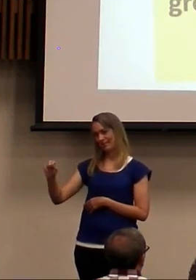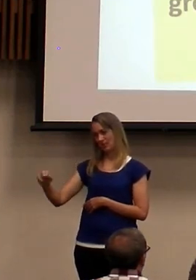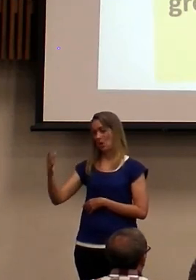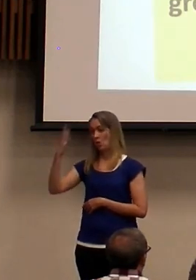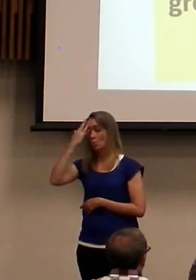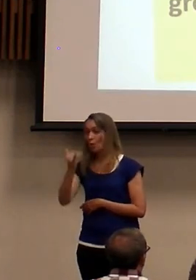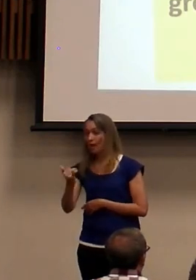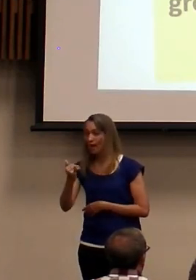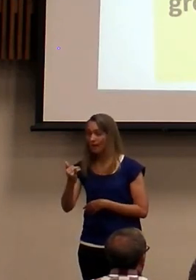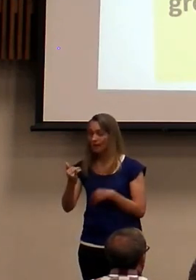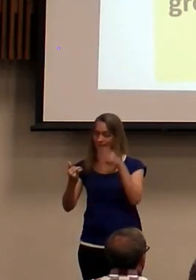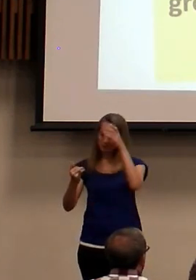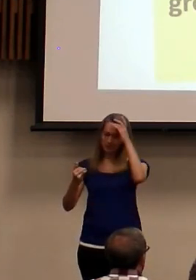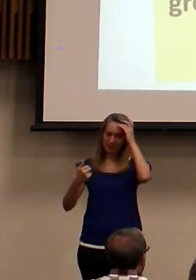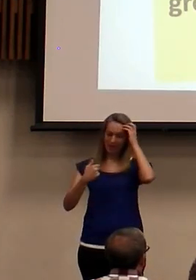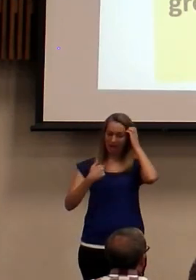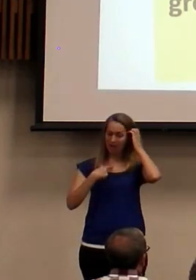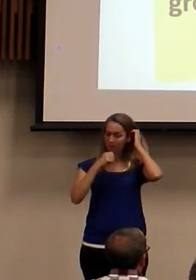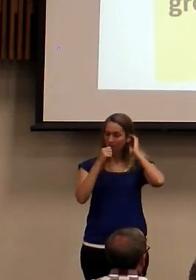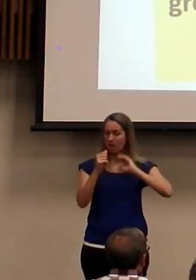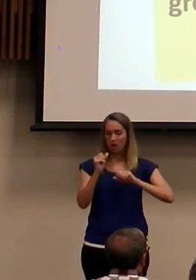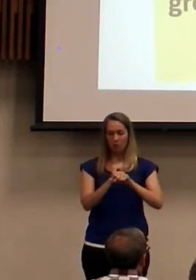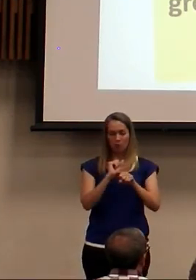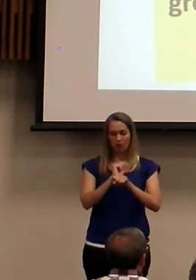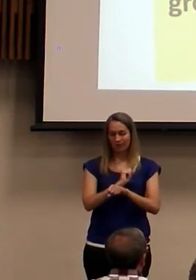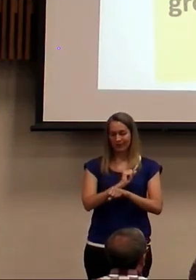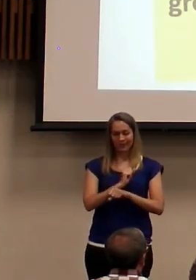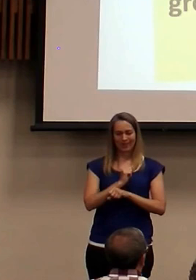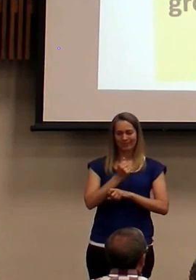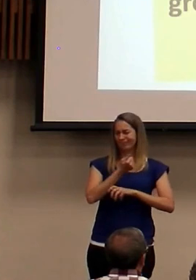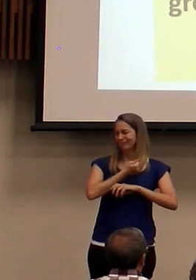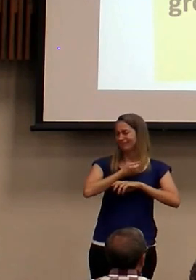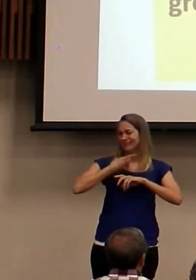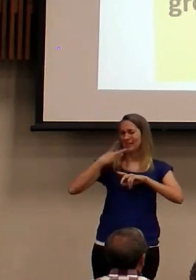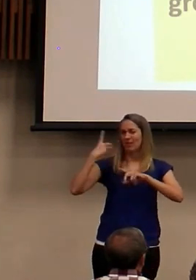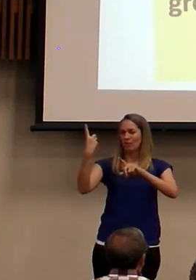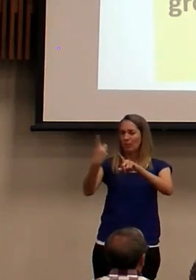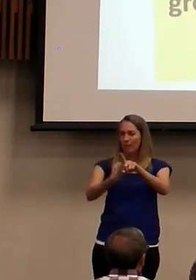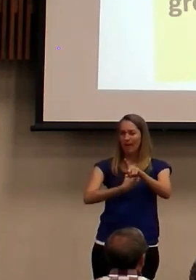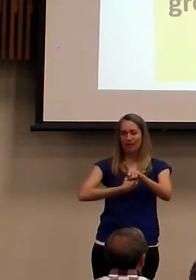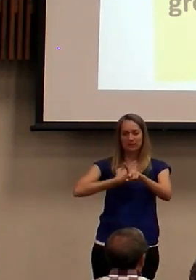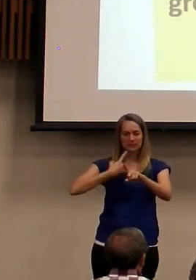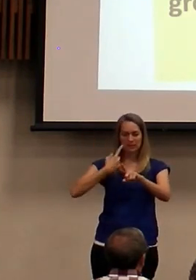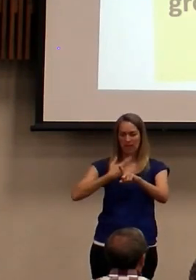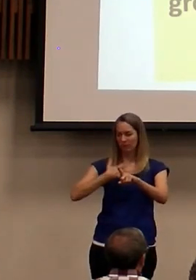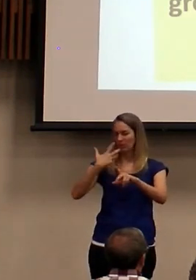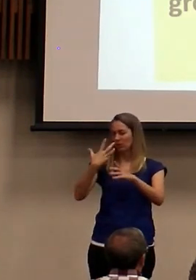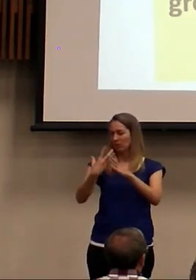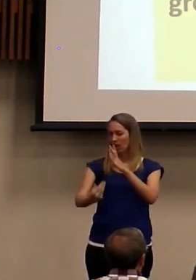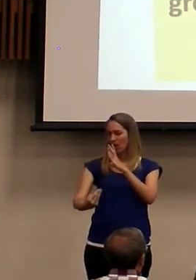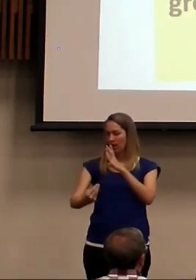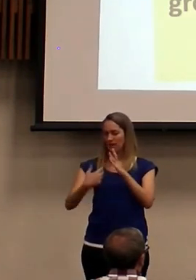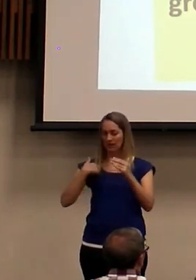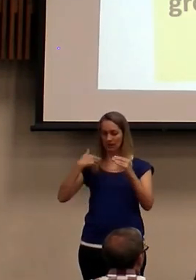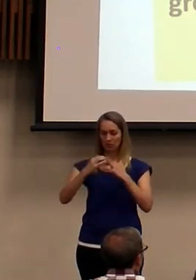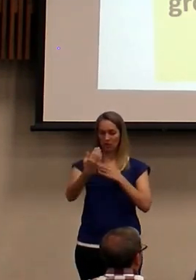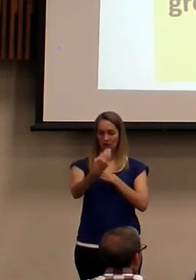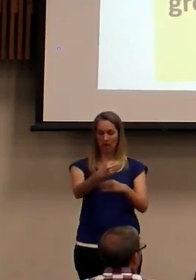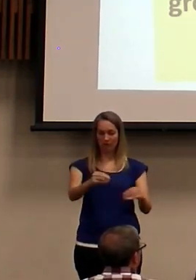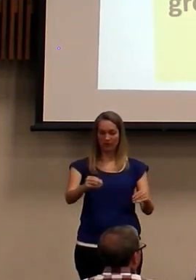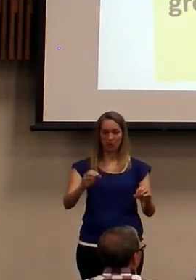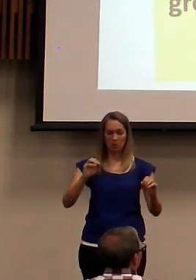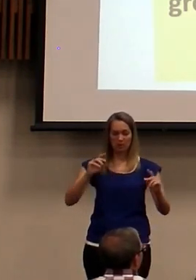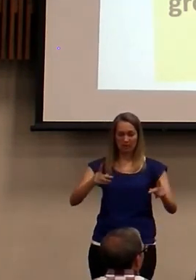Because I got out of months of being on a shelf. Walked back in the office and said, okay, let's try to dig ourselves out of this. And I looked around and went,